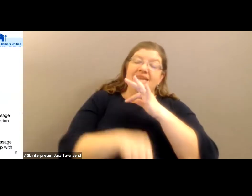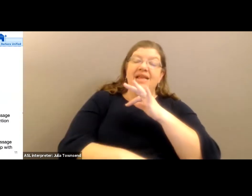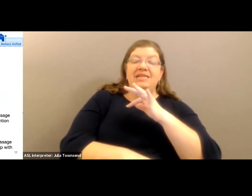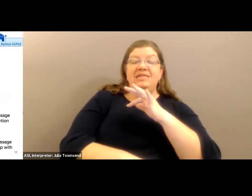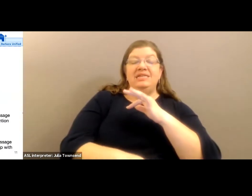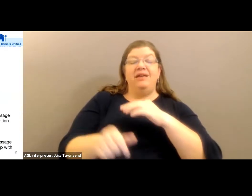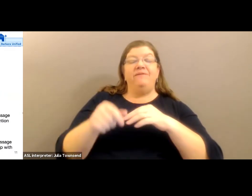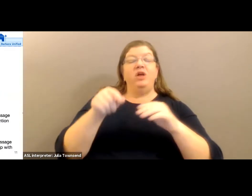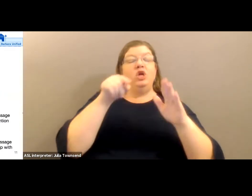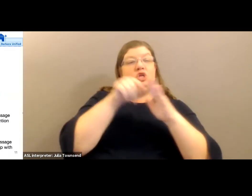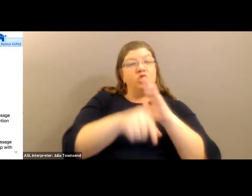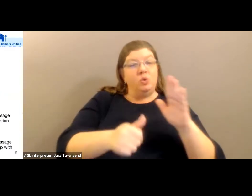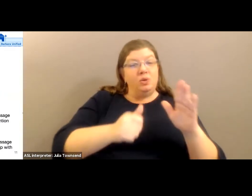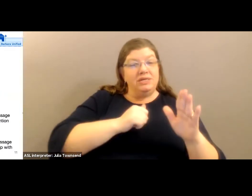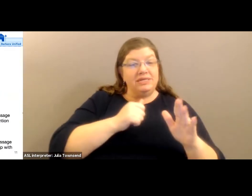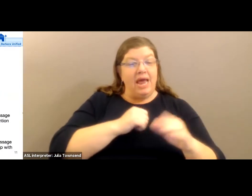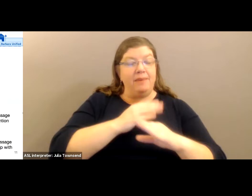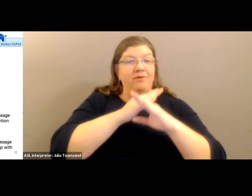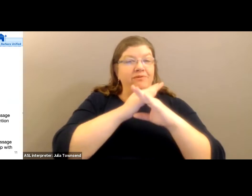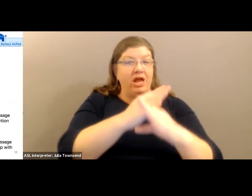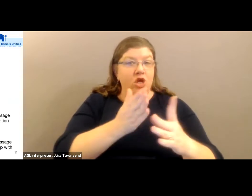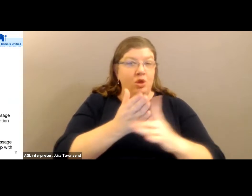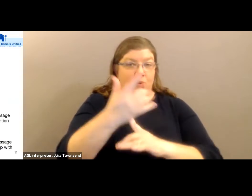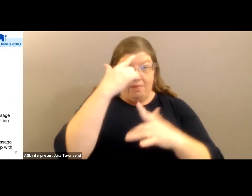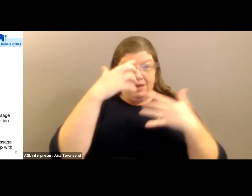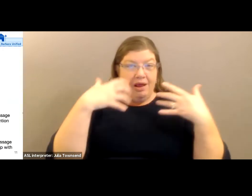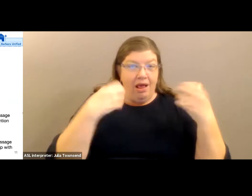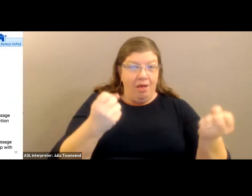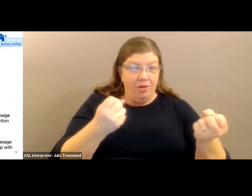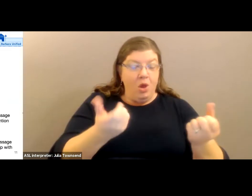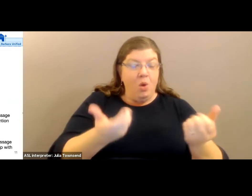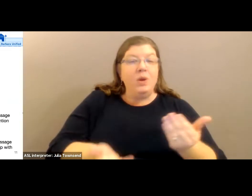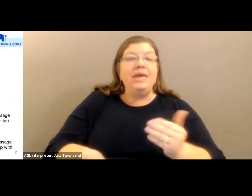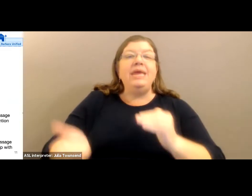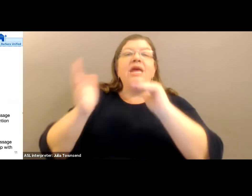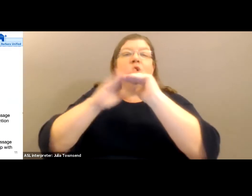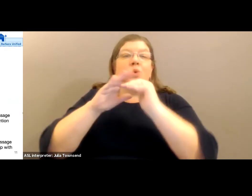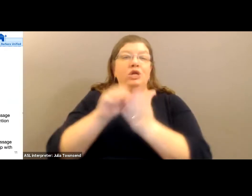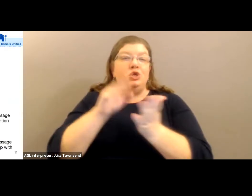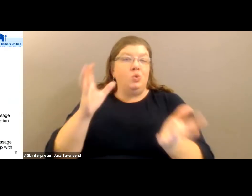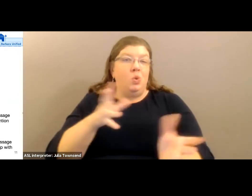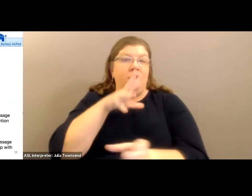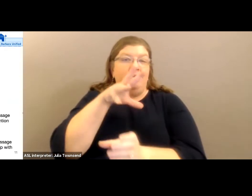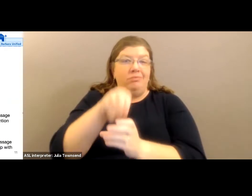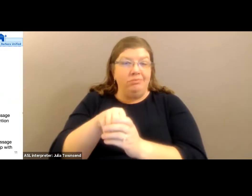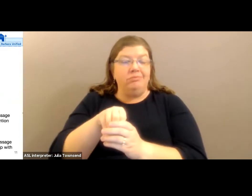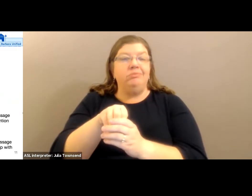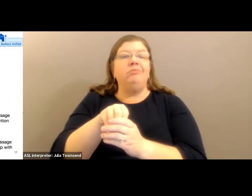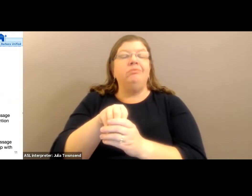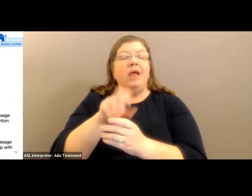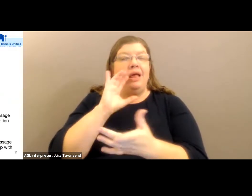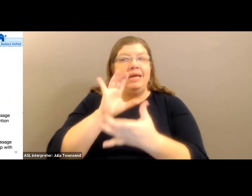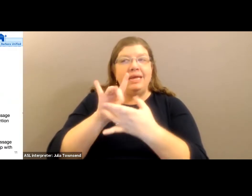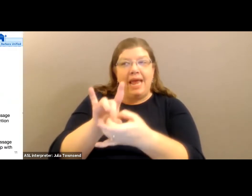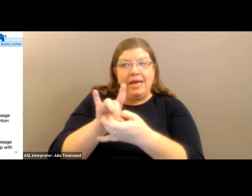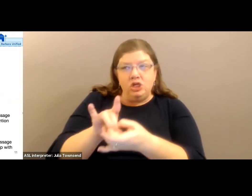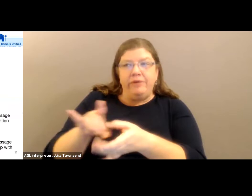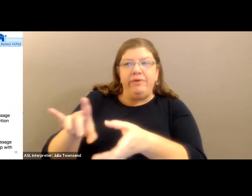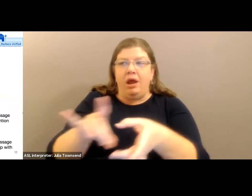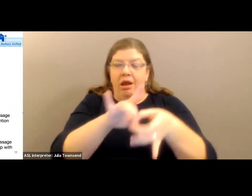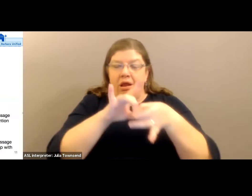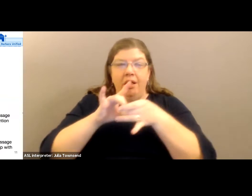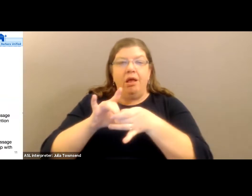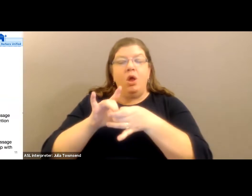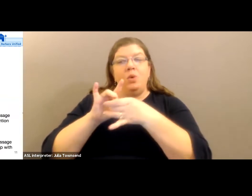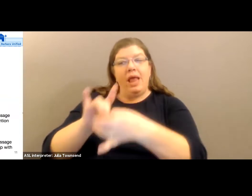health, we increase school engagement and that connectedness and relationships between adults